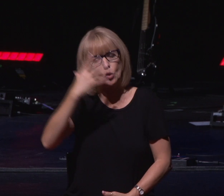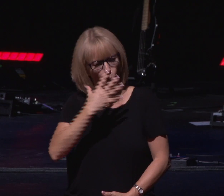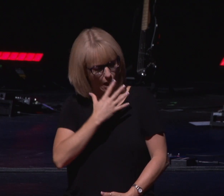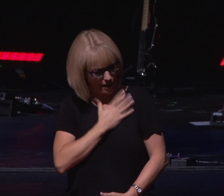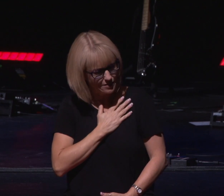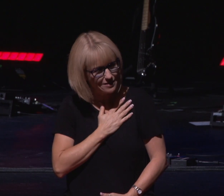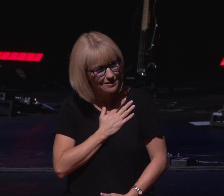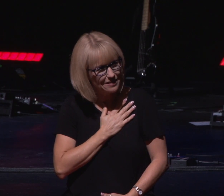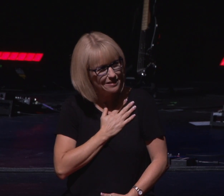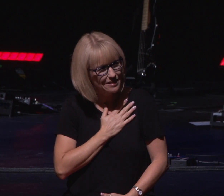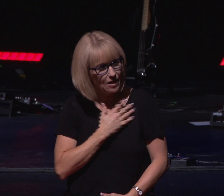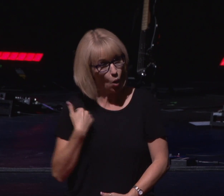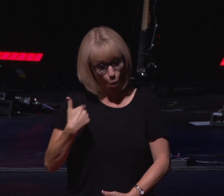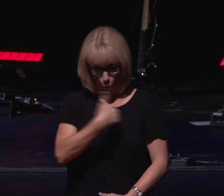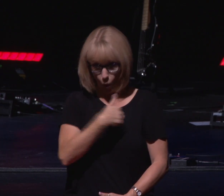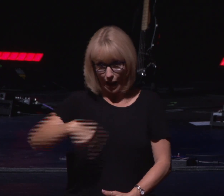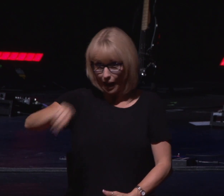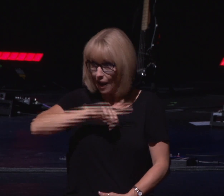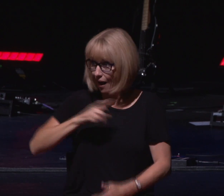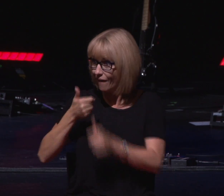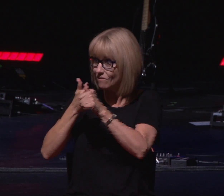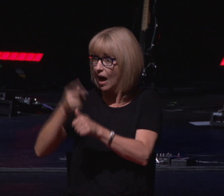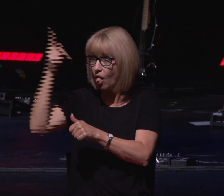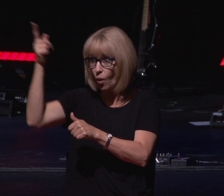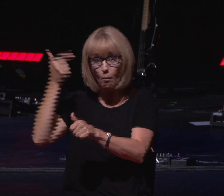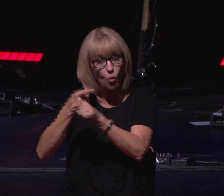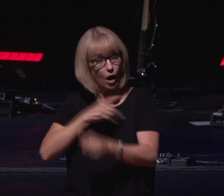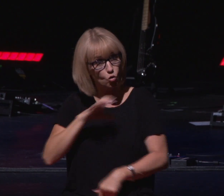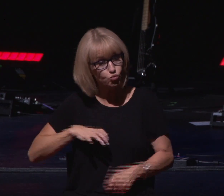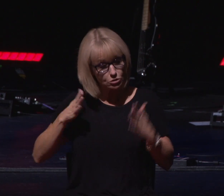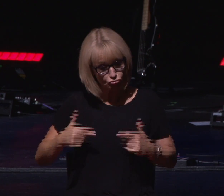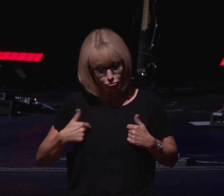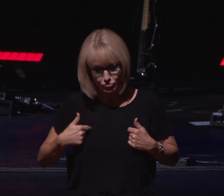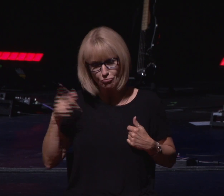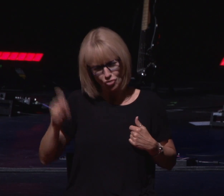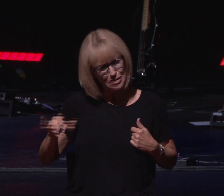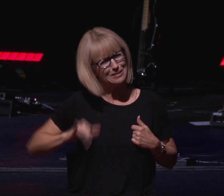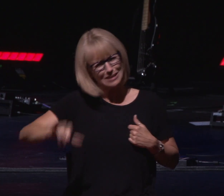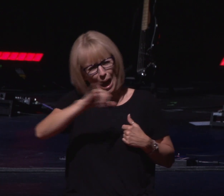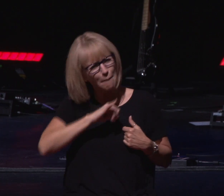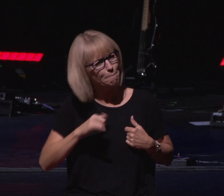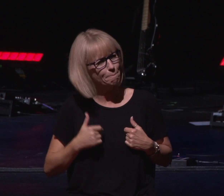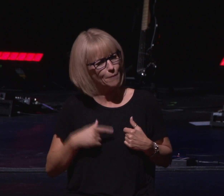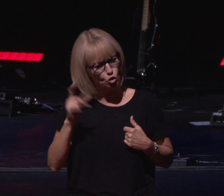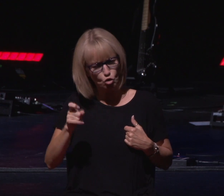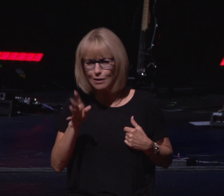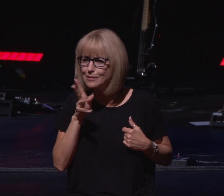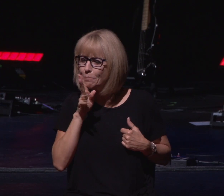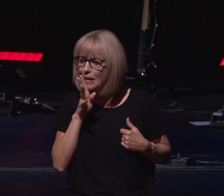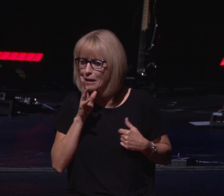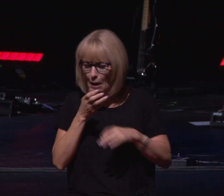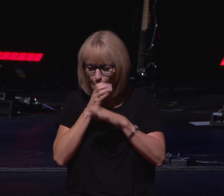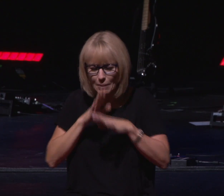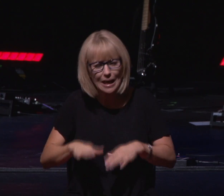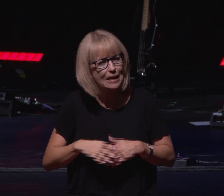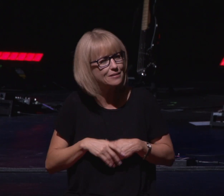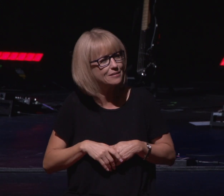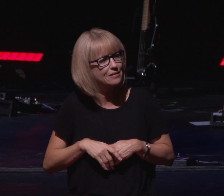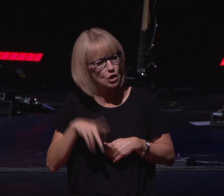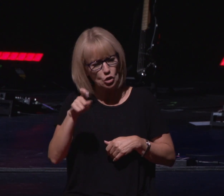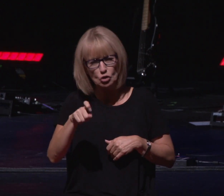And as a follower of Jesus, we are to be doing the same thing. Your words should be words of peace. Your words should be words